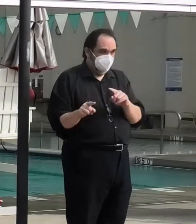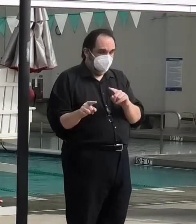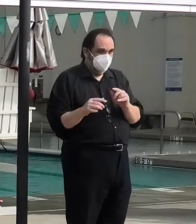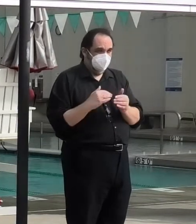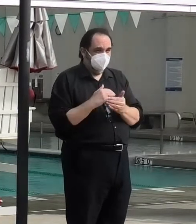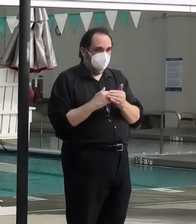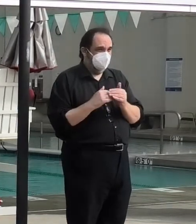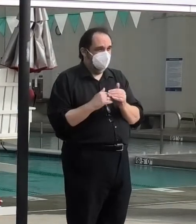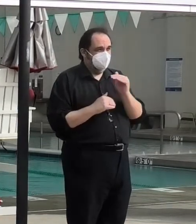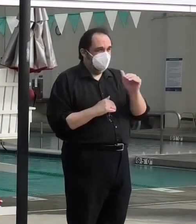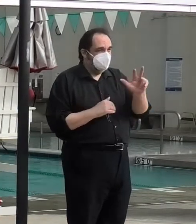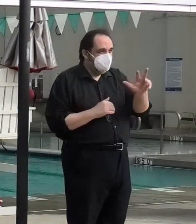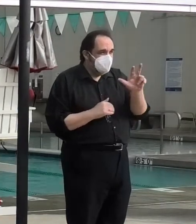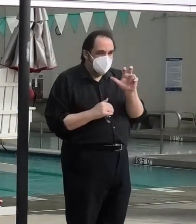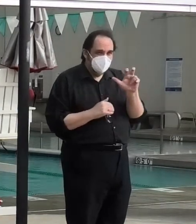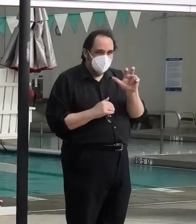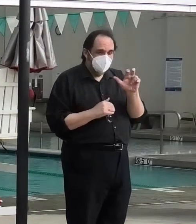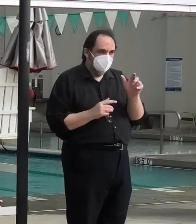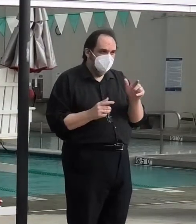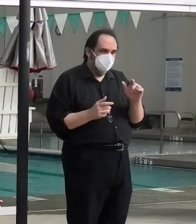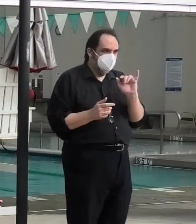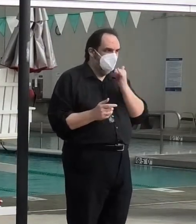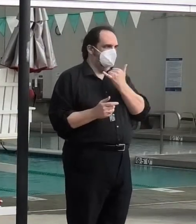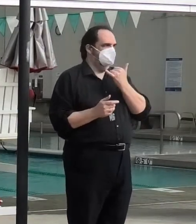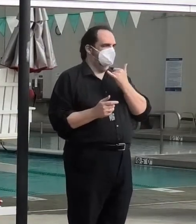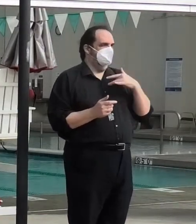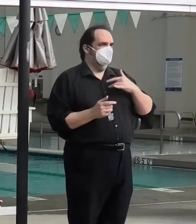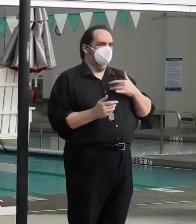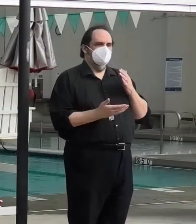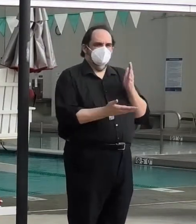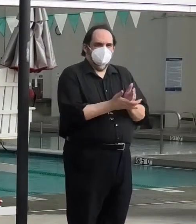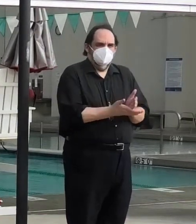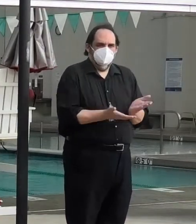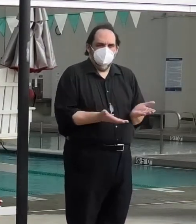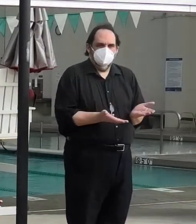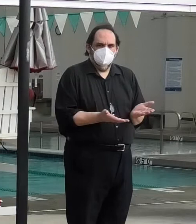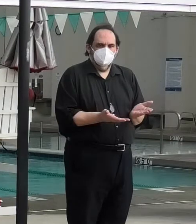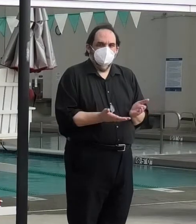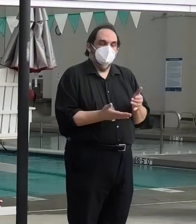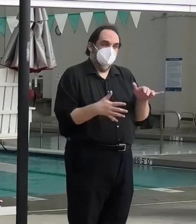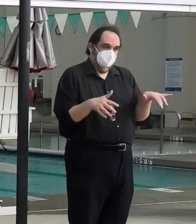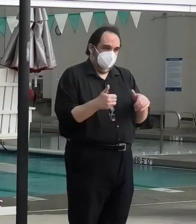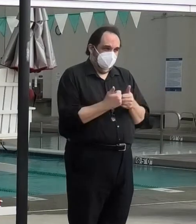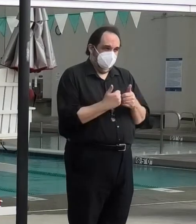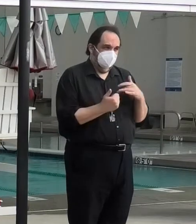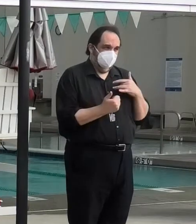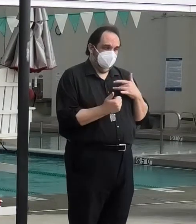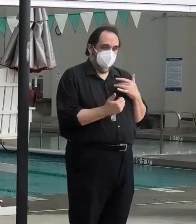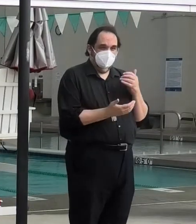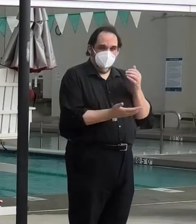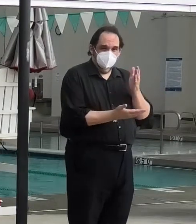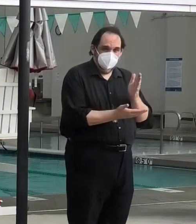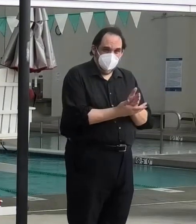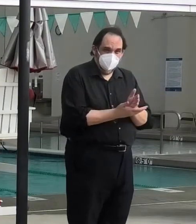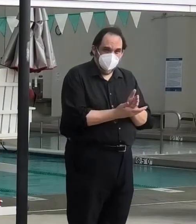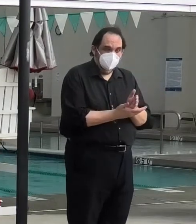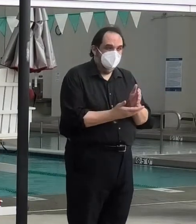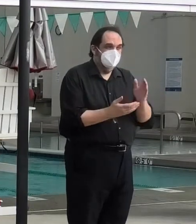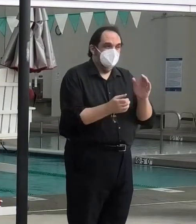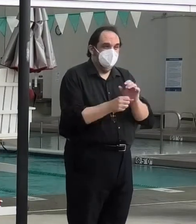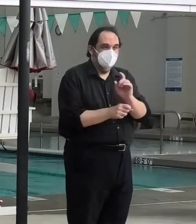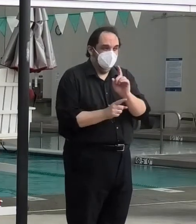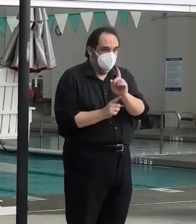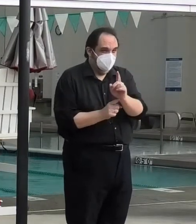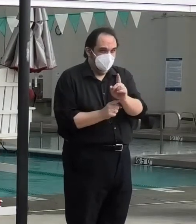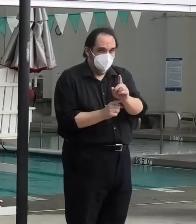to 300 sudden cardiac arrest calls. The challenge with sudden cardiac arrest is that for every